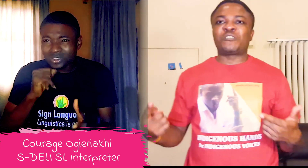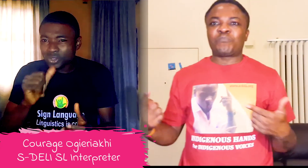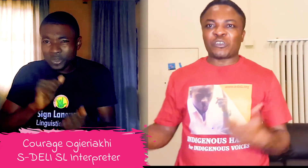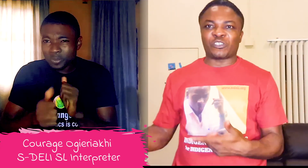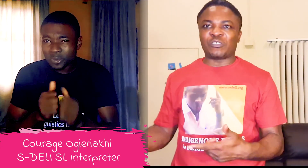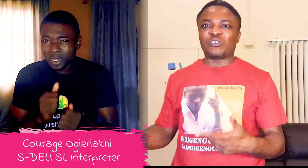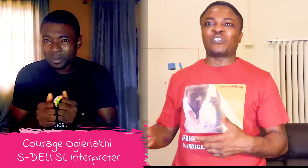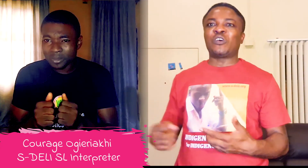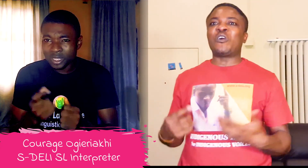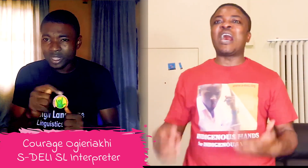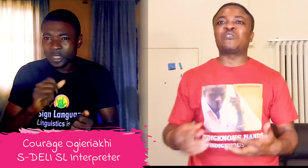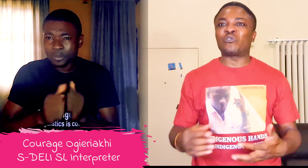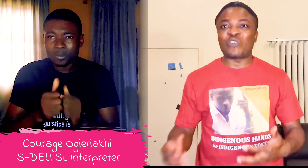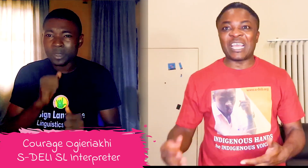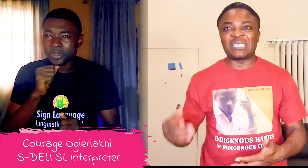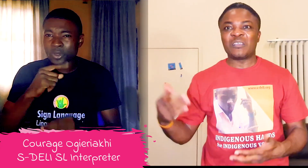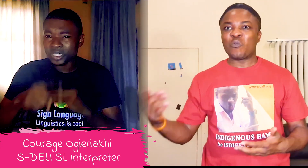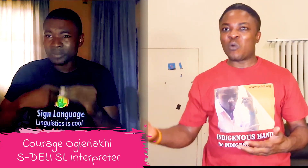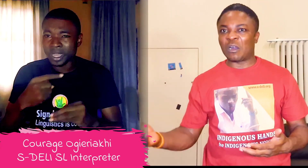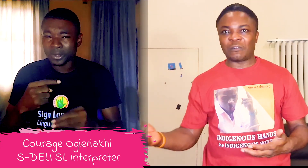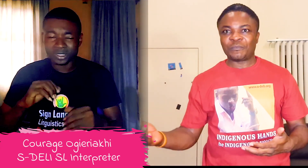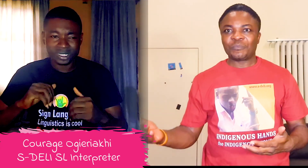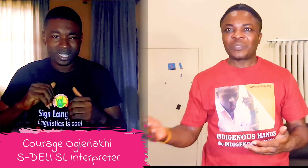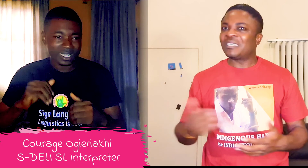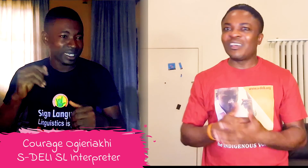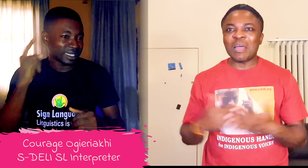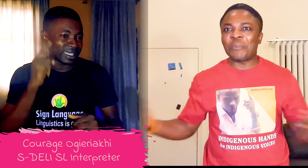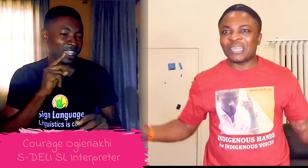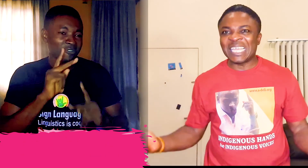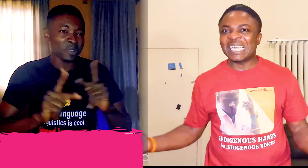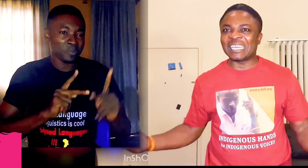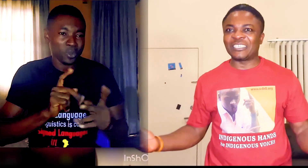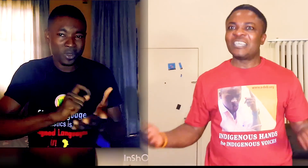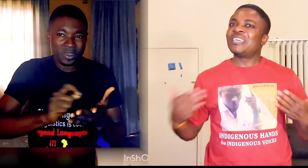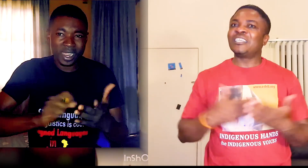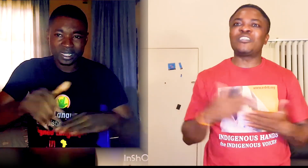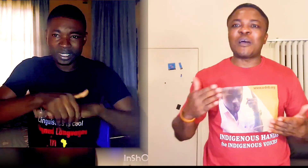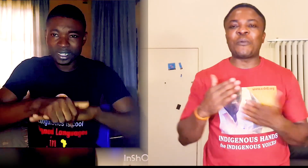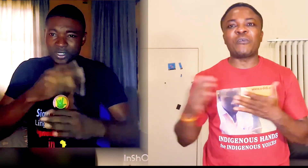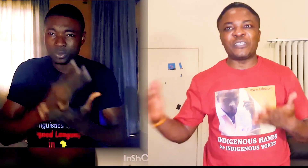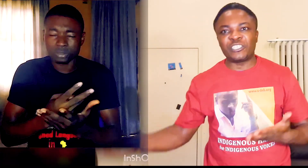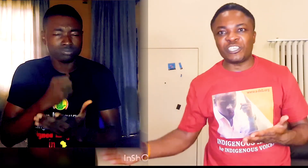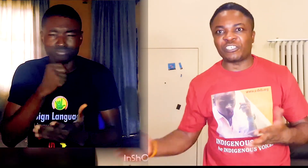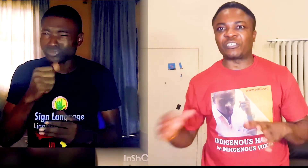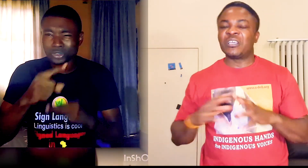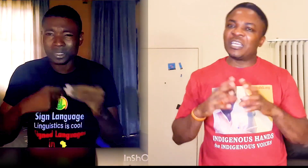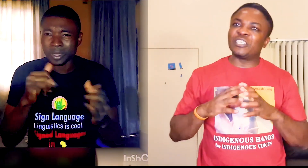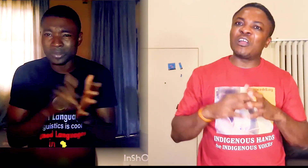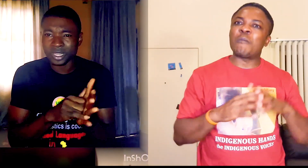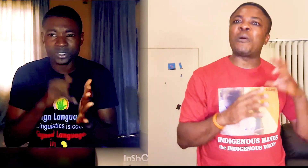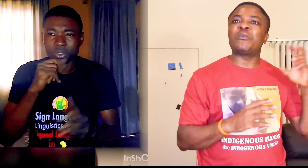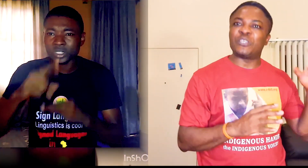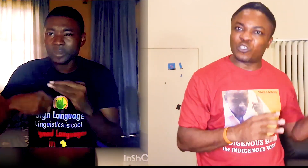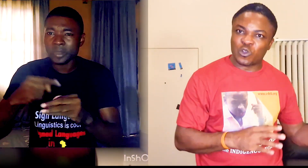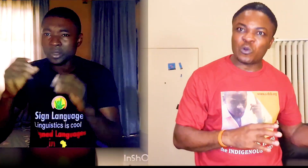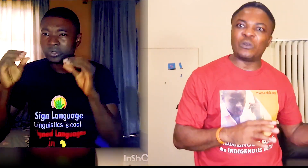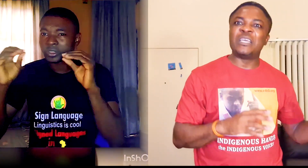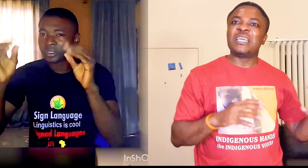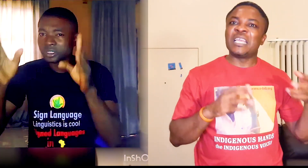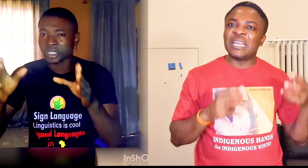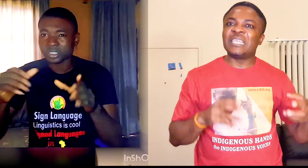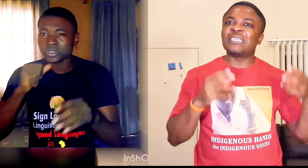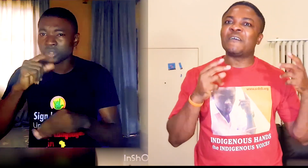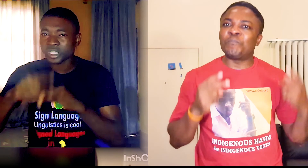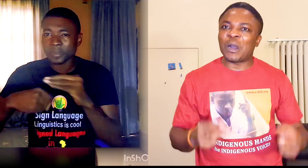deaf person does not know how to write well. It's not about English. It is not about the teachers. It is not about the